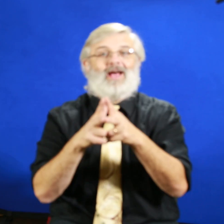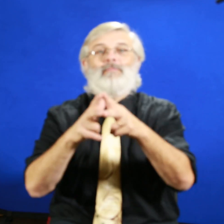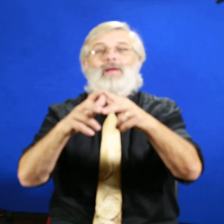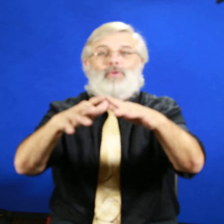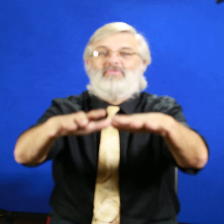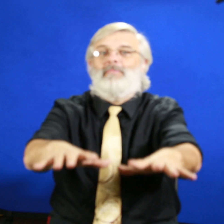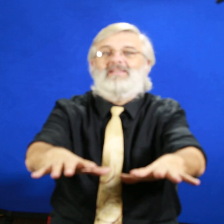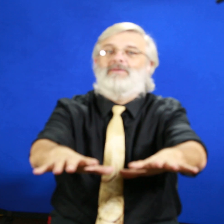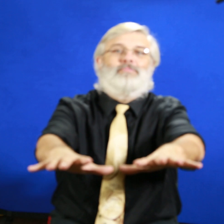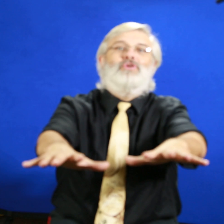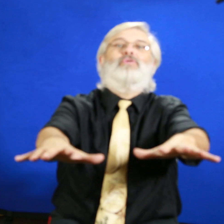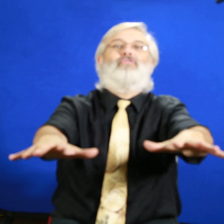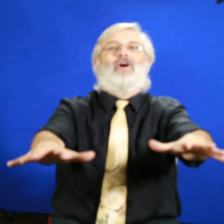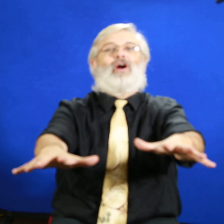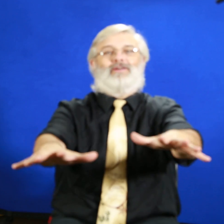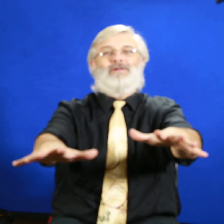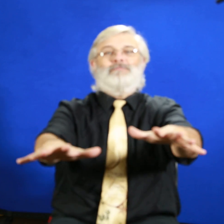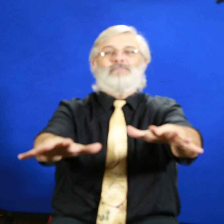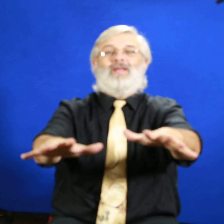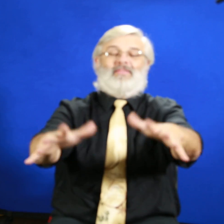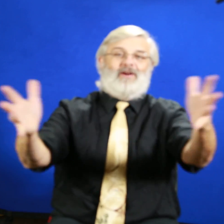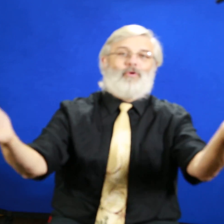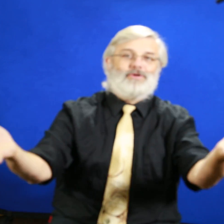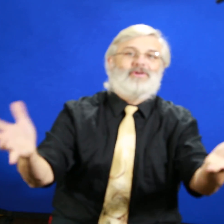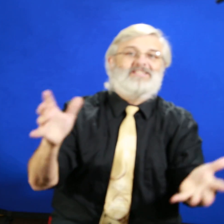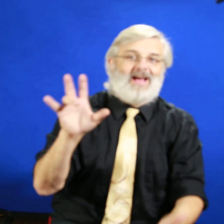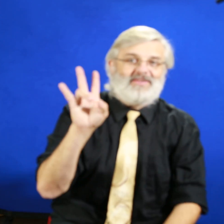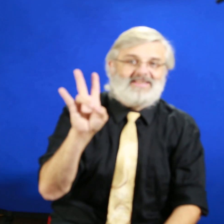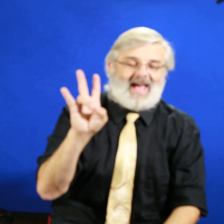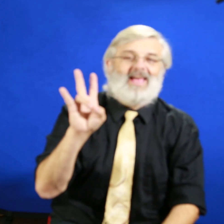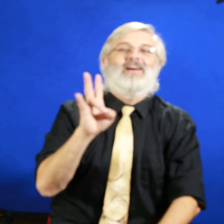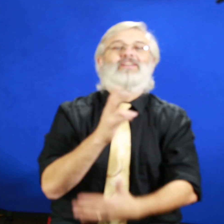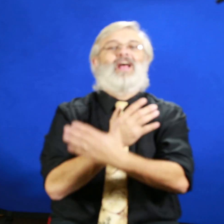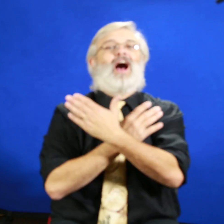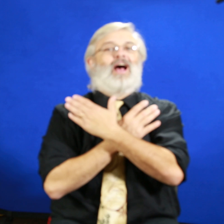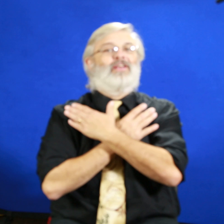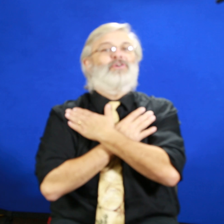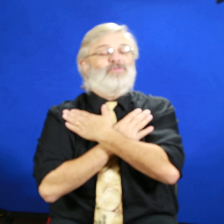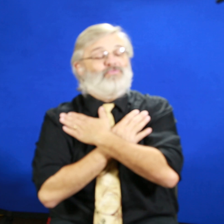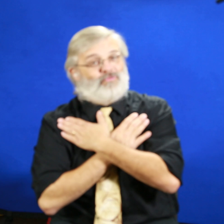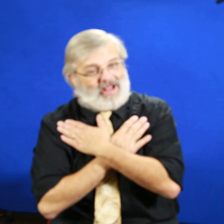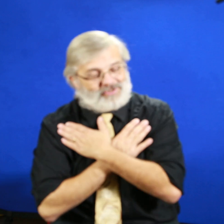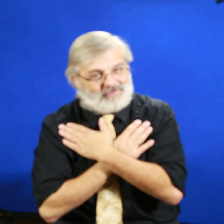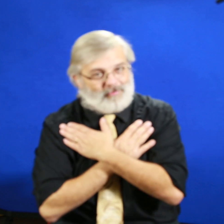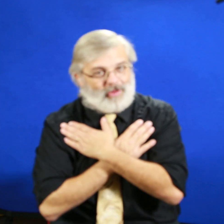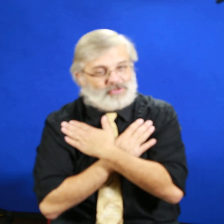them and put them into the beautiful garden. And then, of course, on the seventh day, God rested from all his